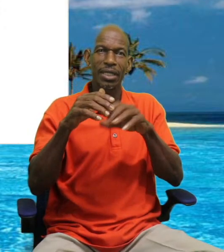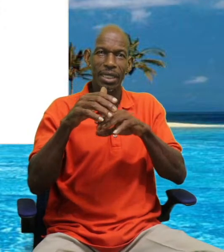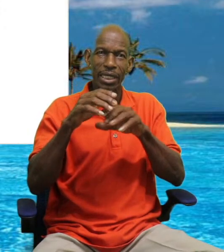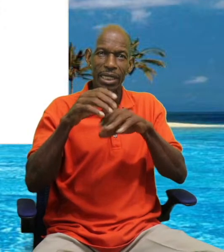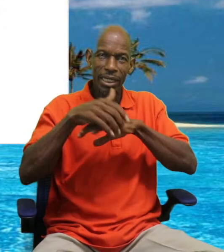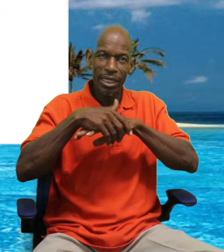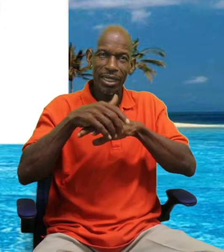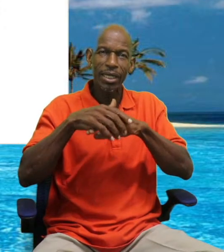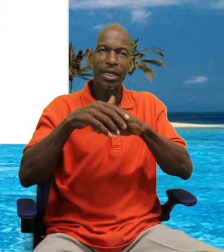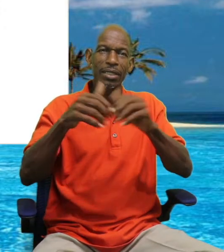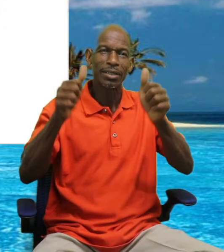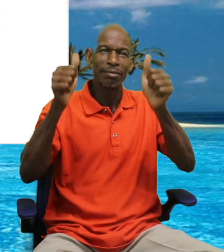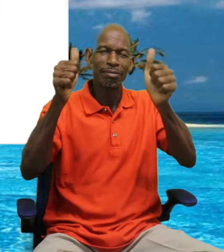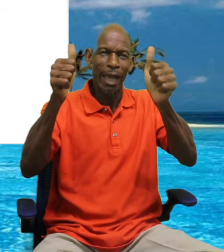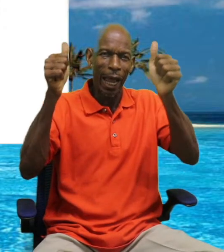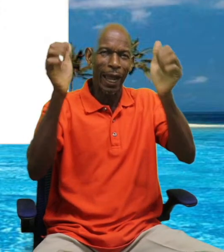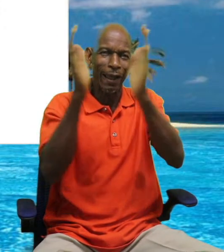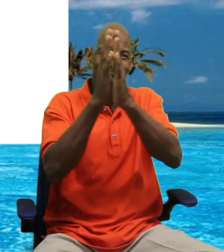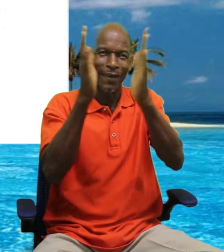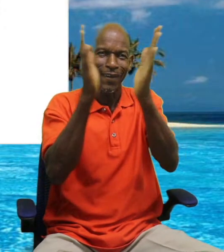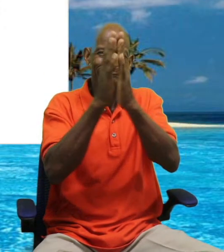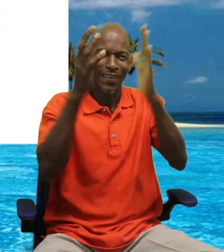Welcome.